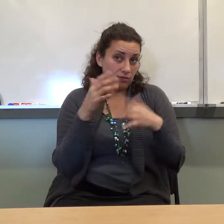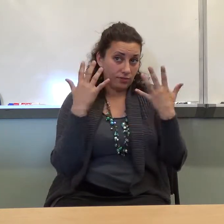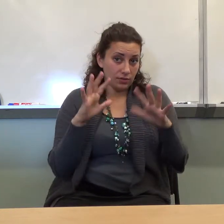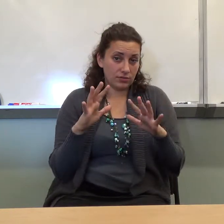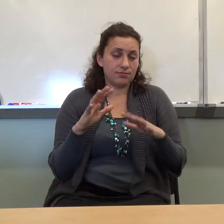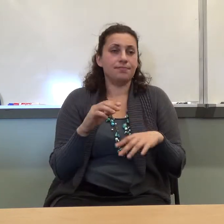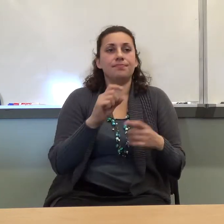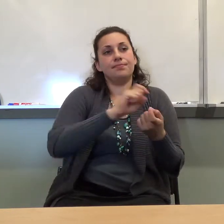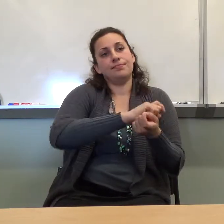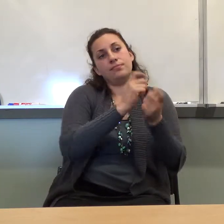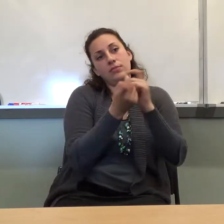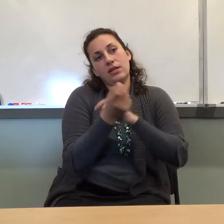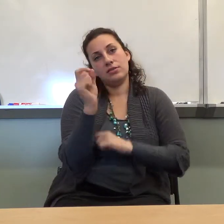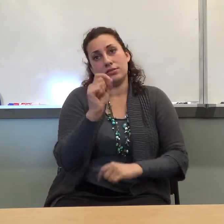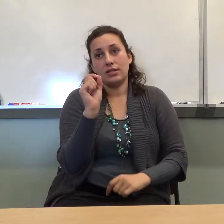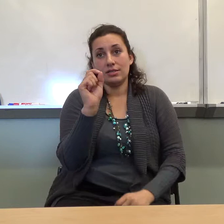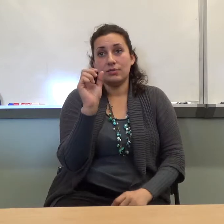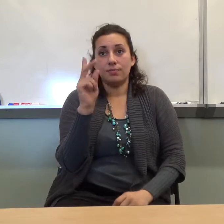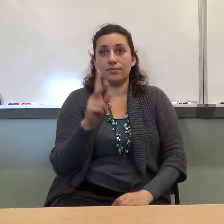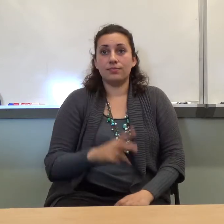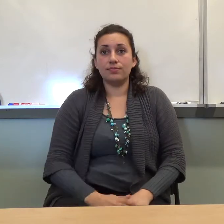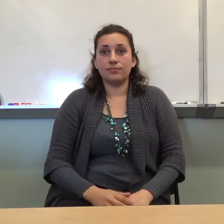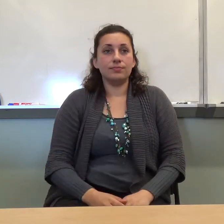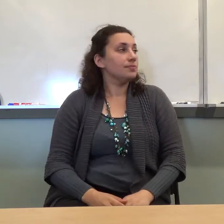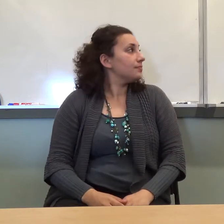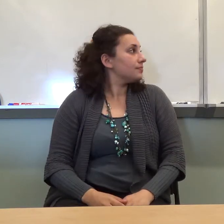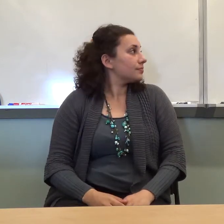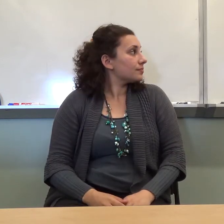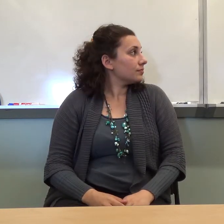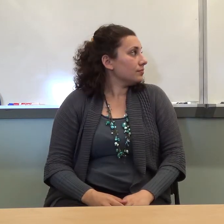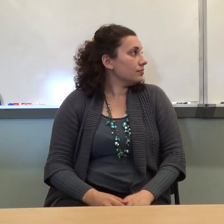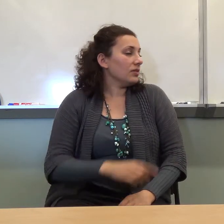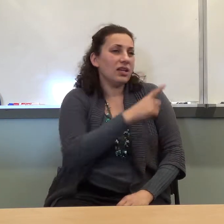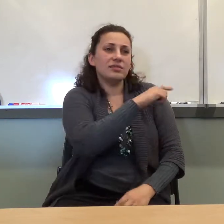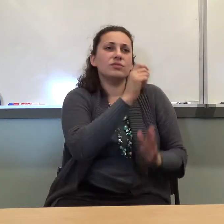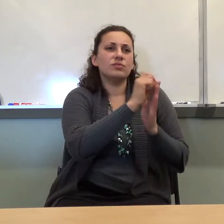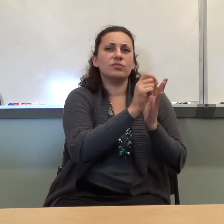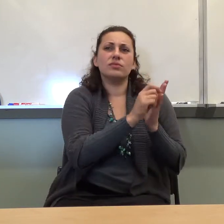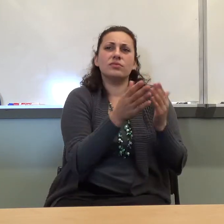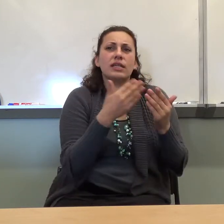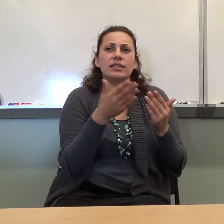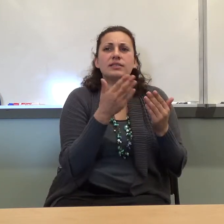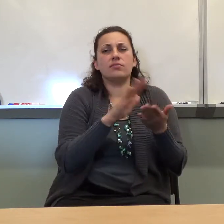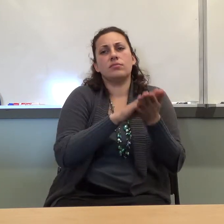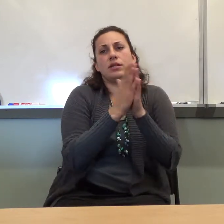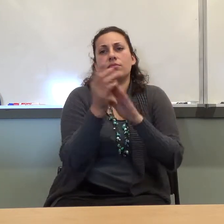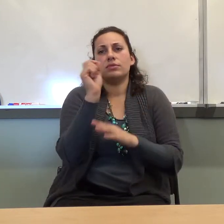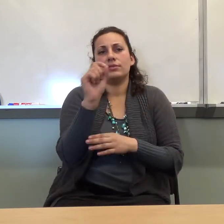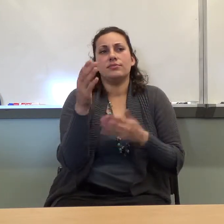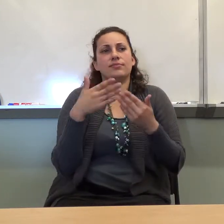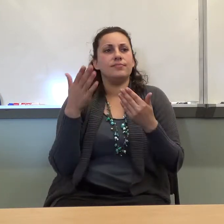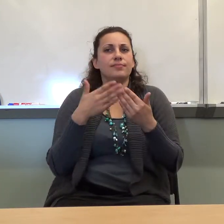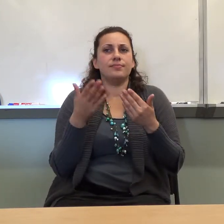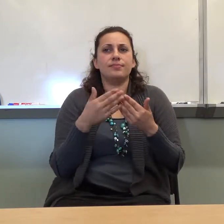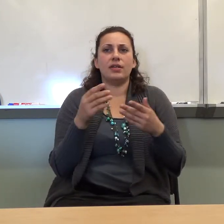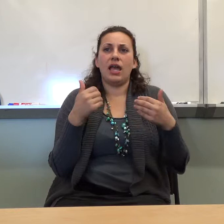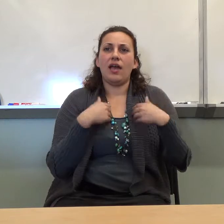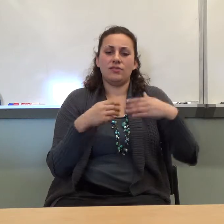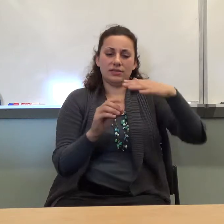decimal equivalent. But that is one of those that gets written very easily as a decimal because it's got a denominator that